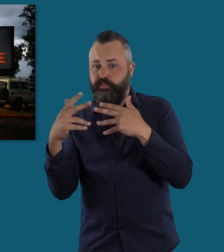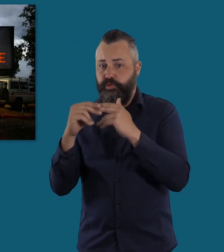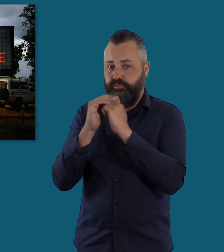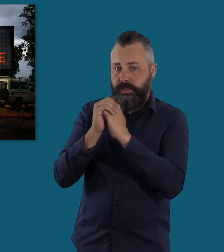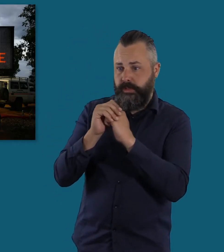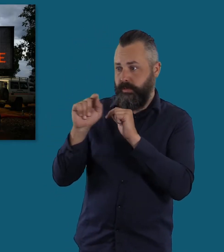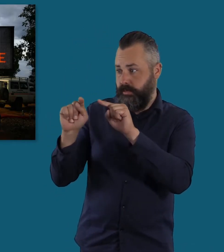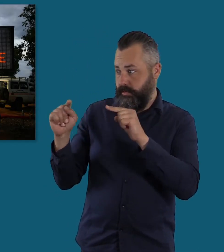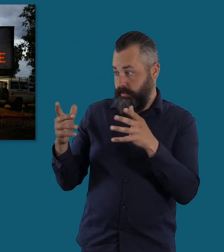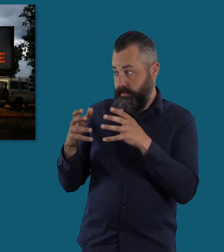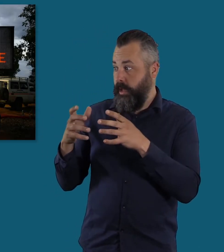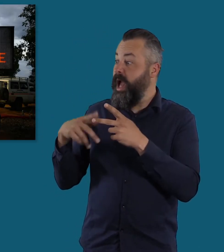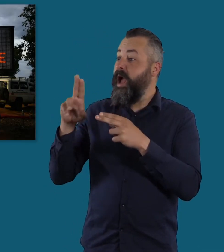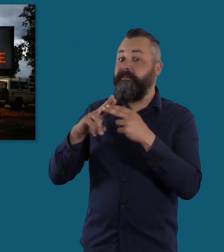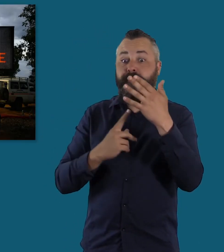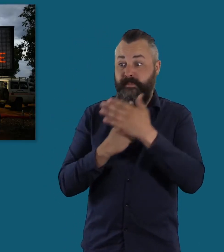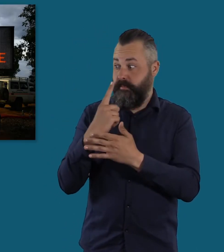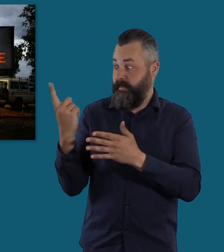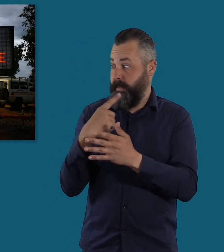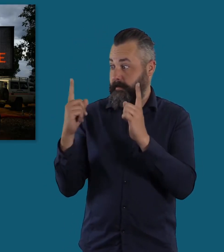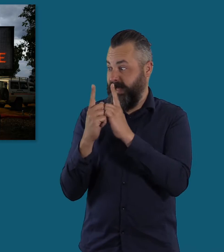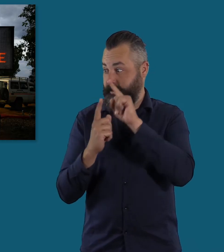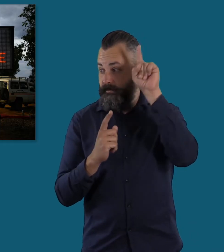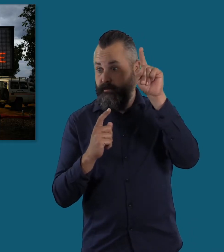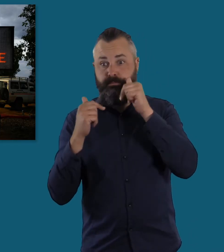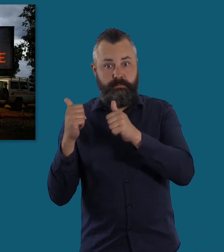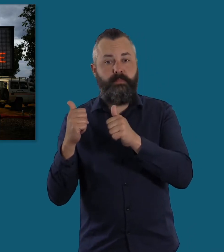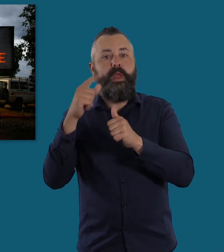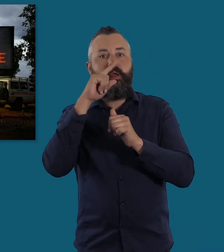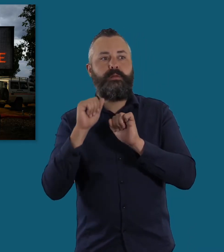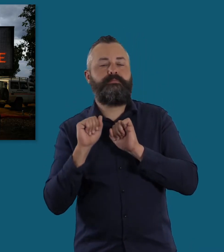If you prefer, check with friends and relatives outside the affected area to organise a place to go.